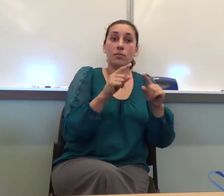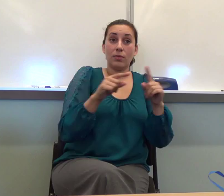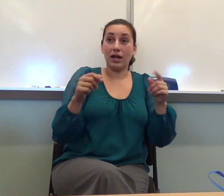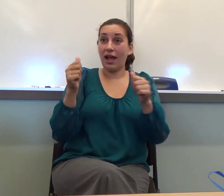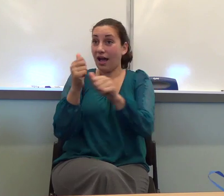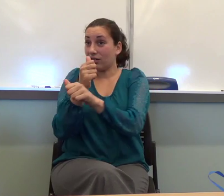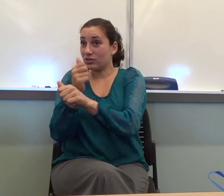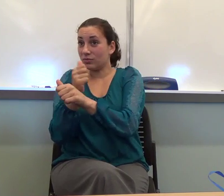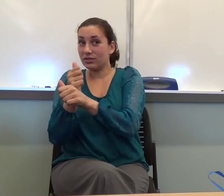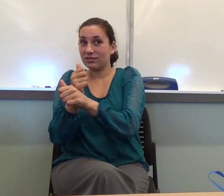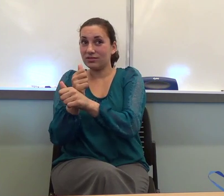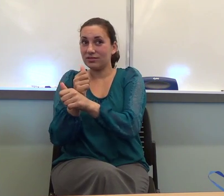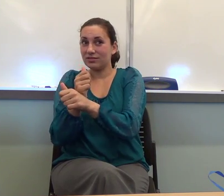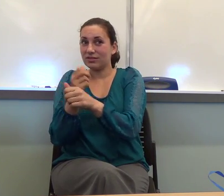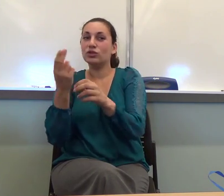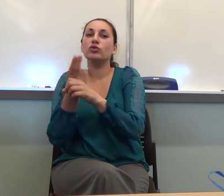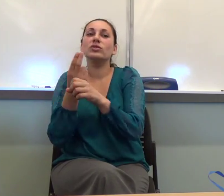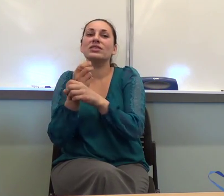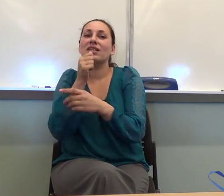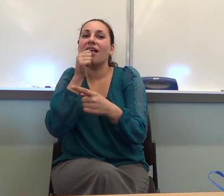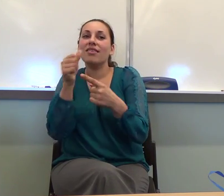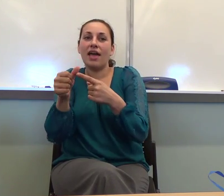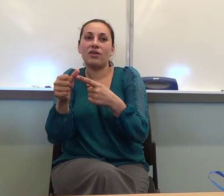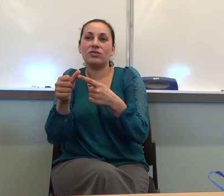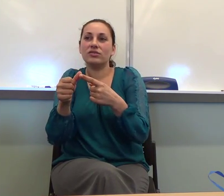algebra throws a few letters in. It's just fancy